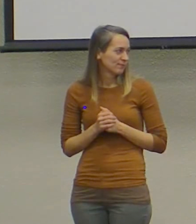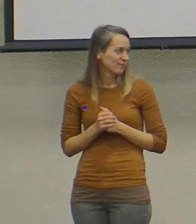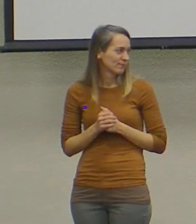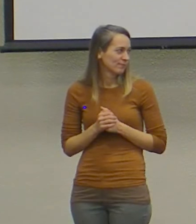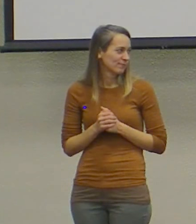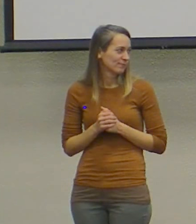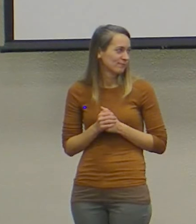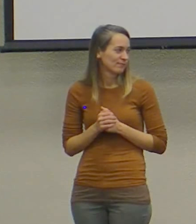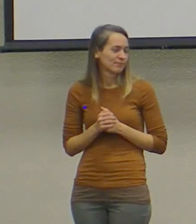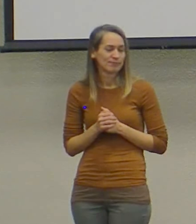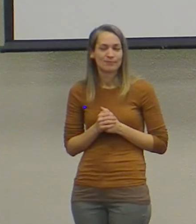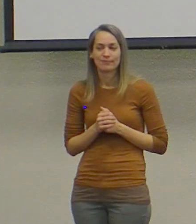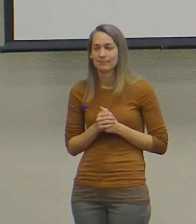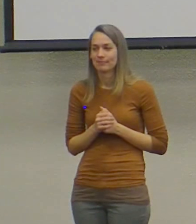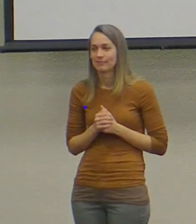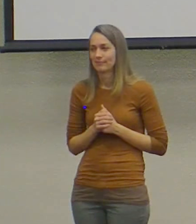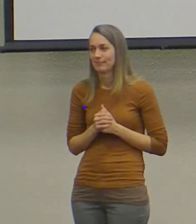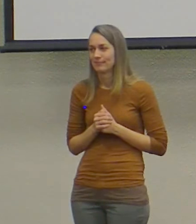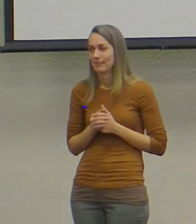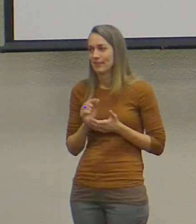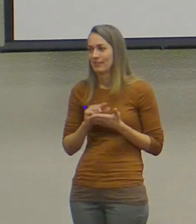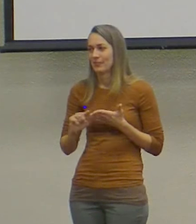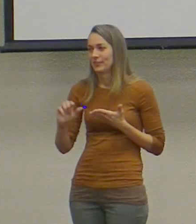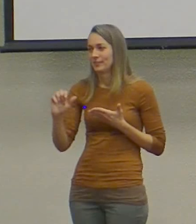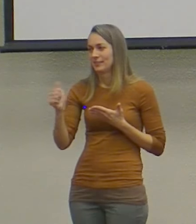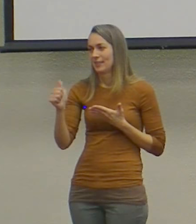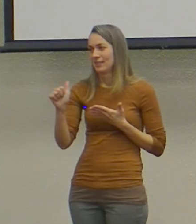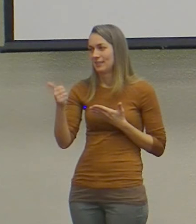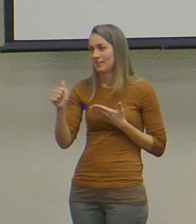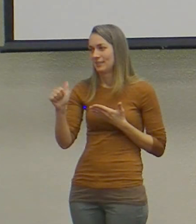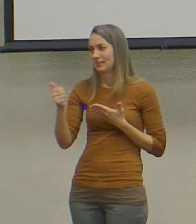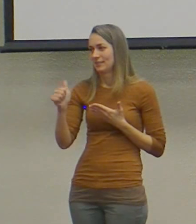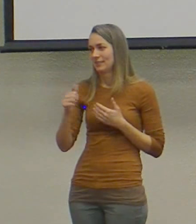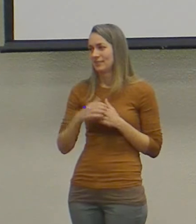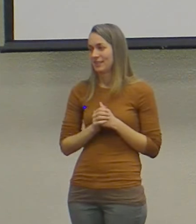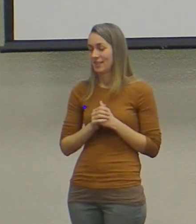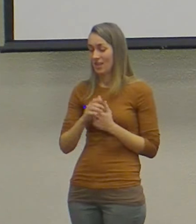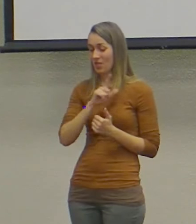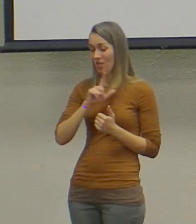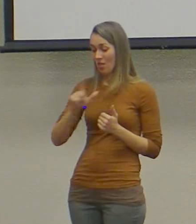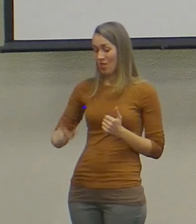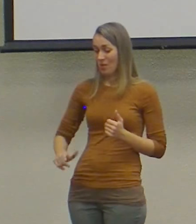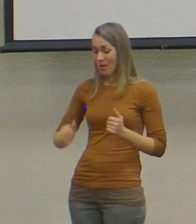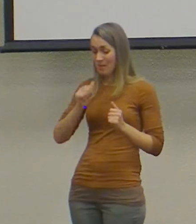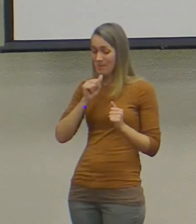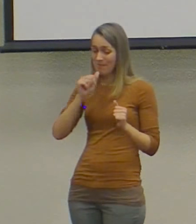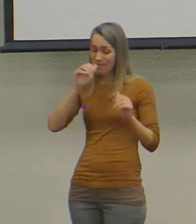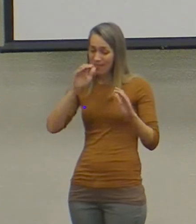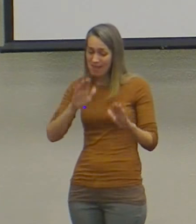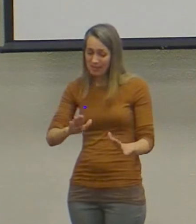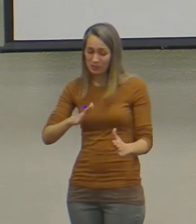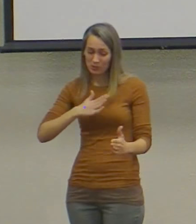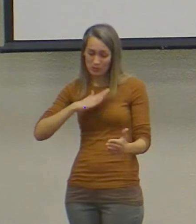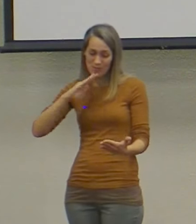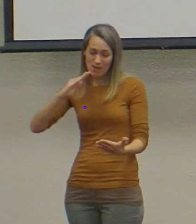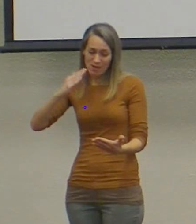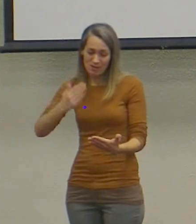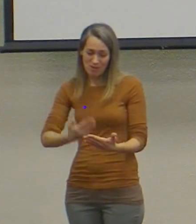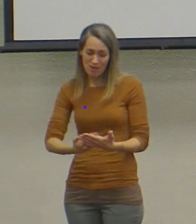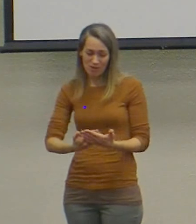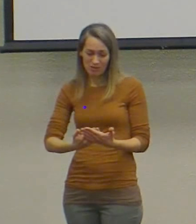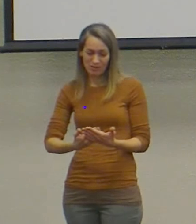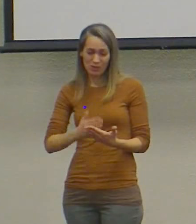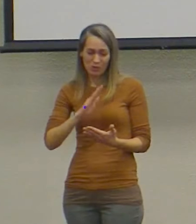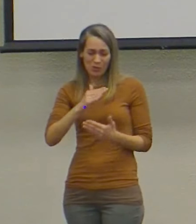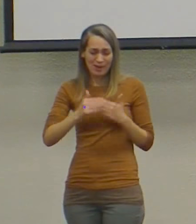act. Verse 10, "The Lord bless you, my daughter," he replied. This kindness is greater than that which